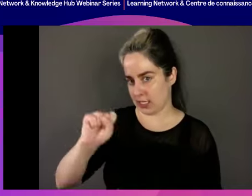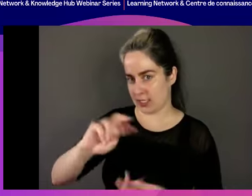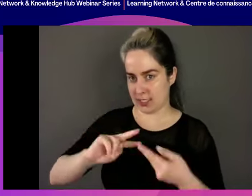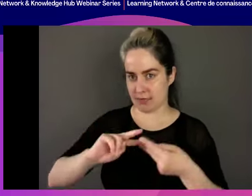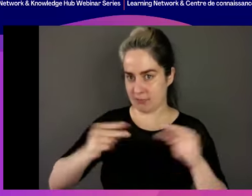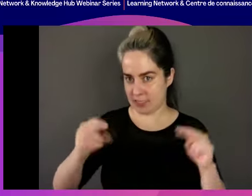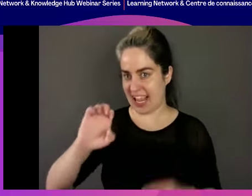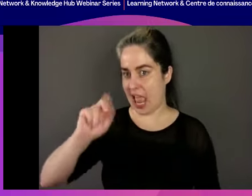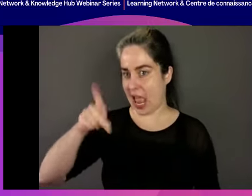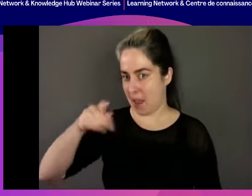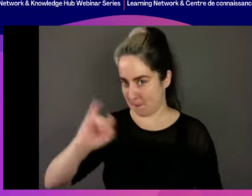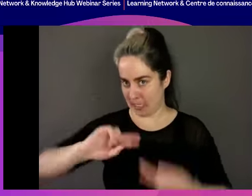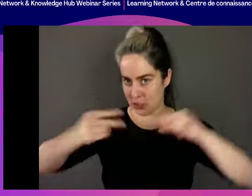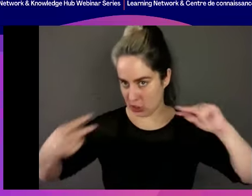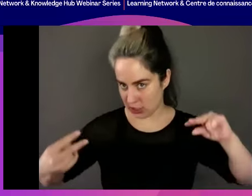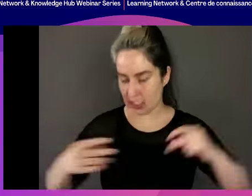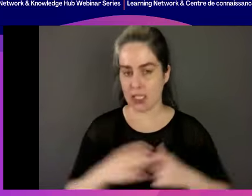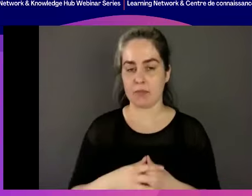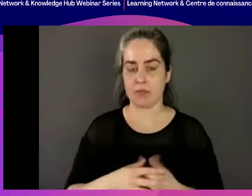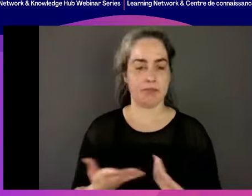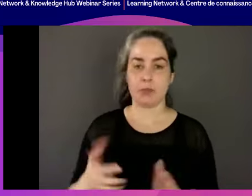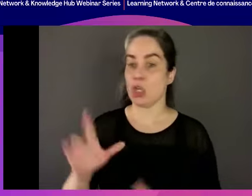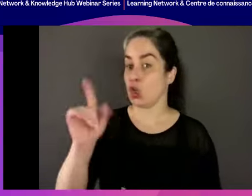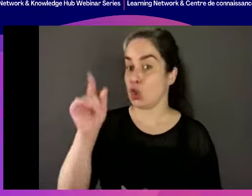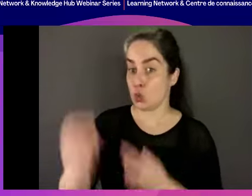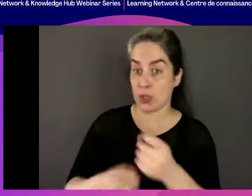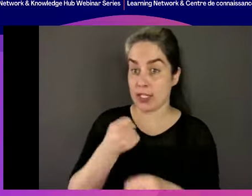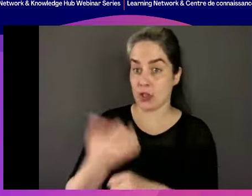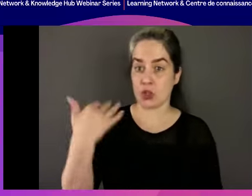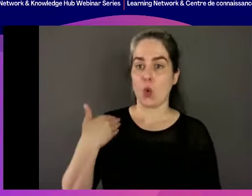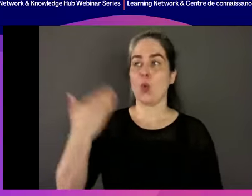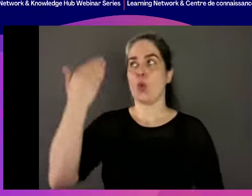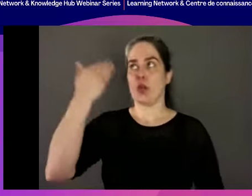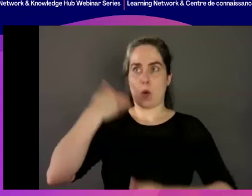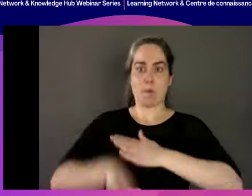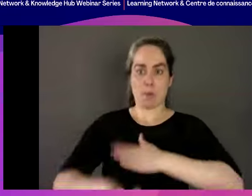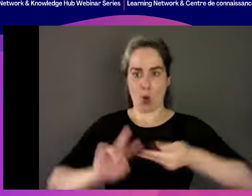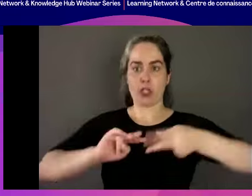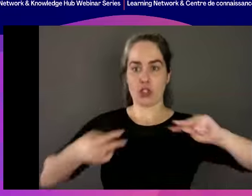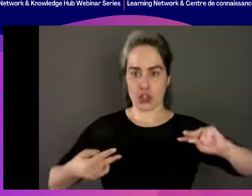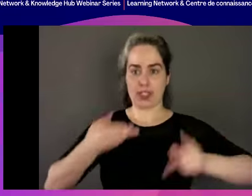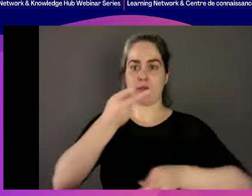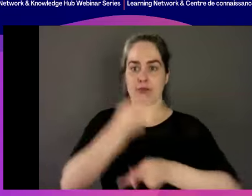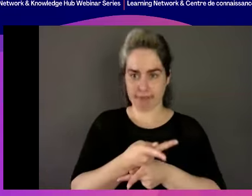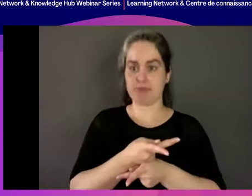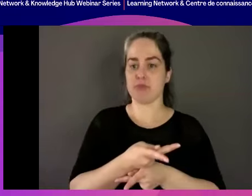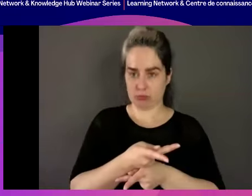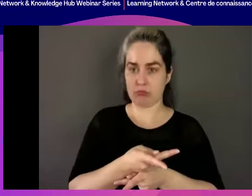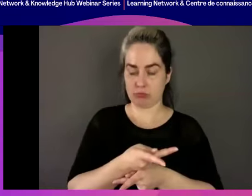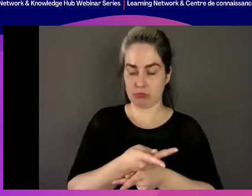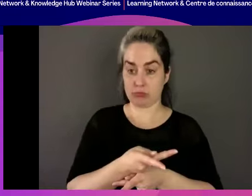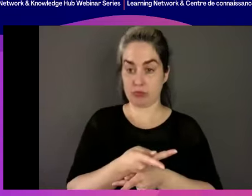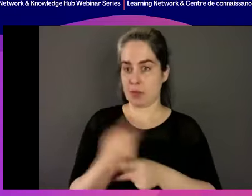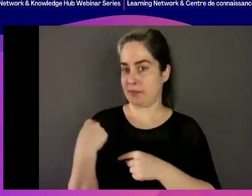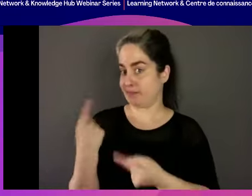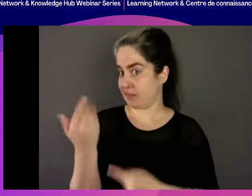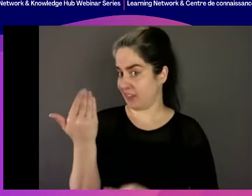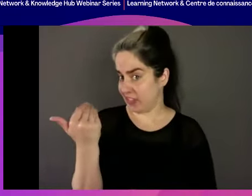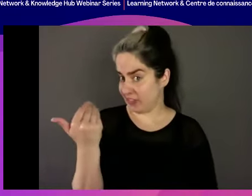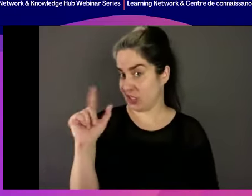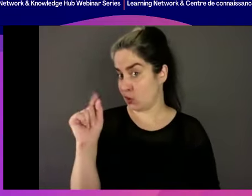long time, 20 years ago, we know that we're born with our genes and we keep them, but over the past 15, 20 years